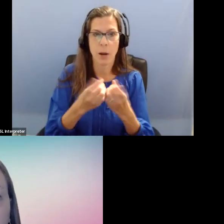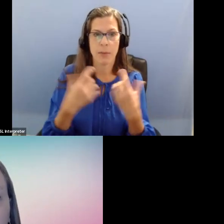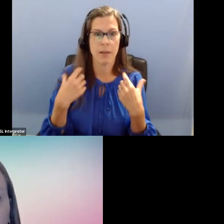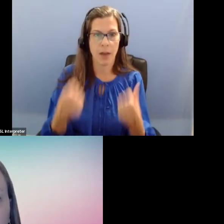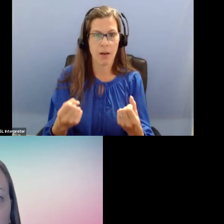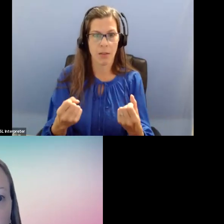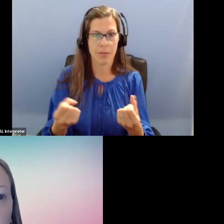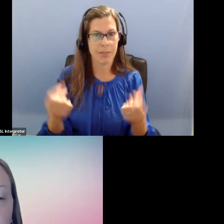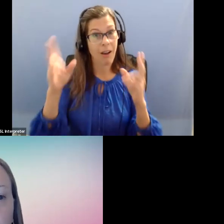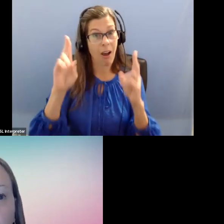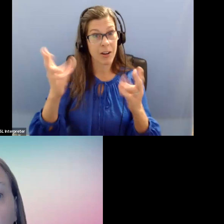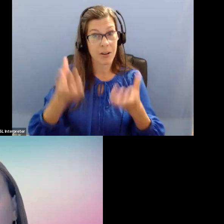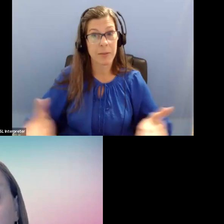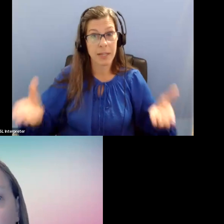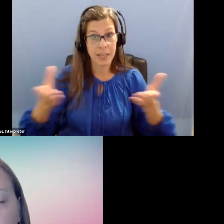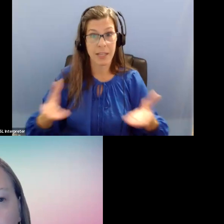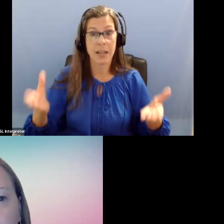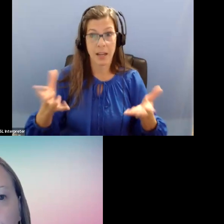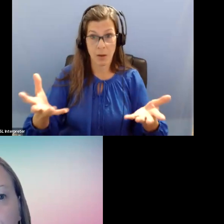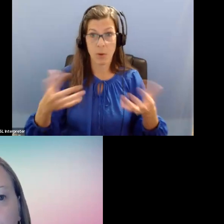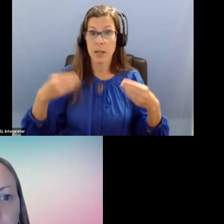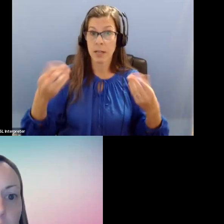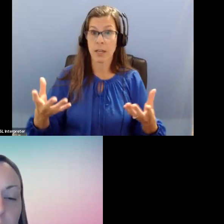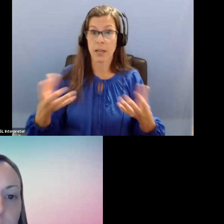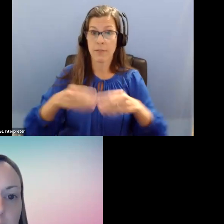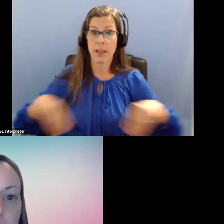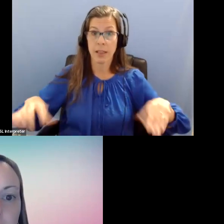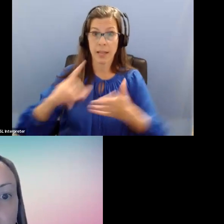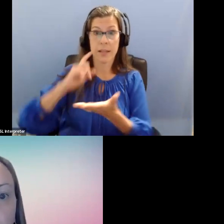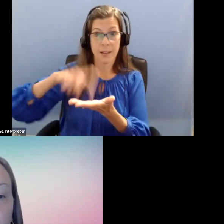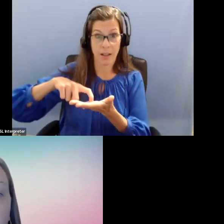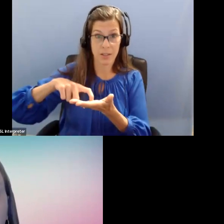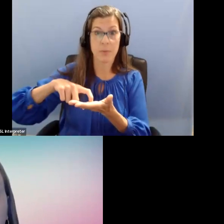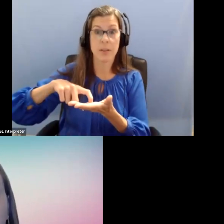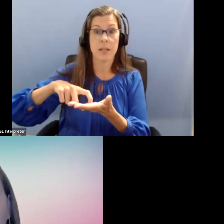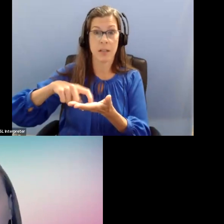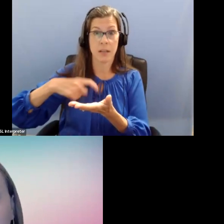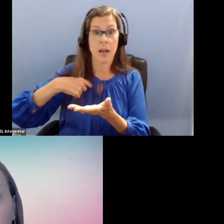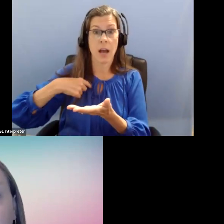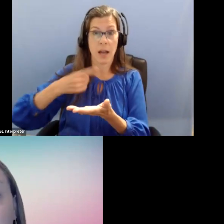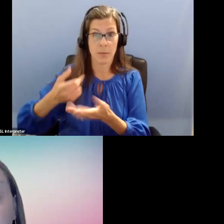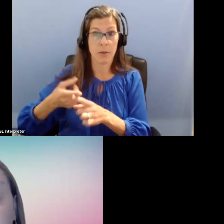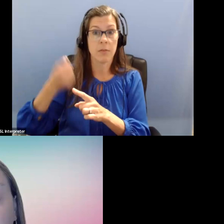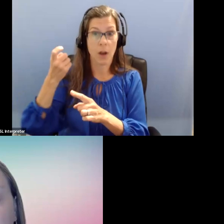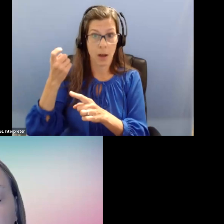Honored to be here. I do also want to give a land acknowledgement, and I am coming to you